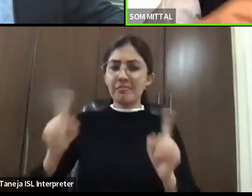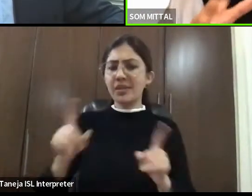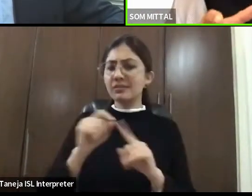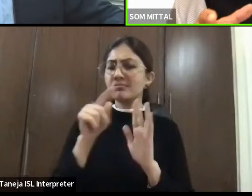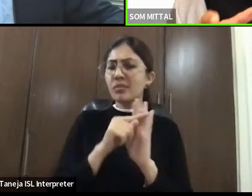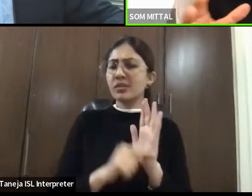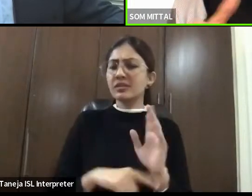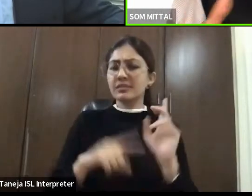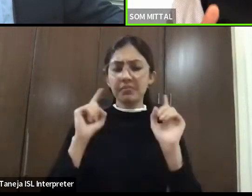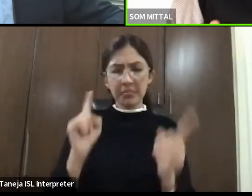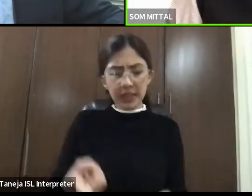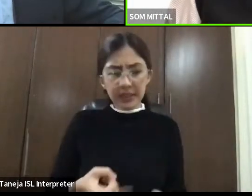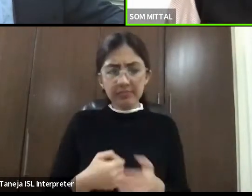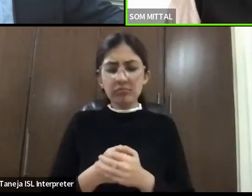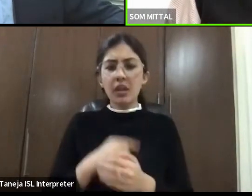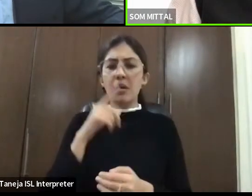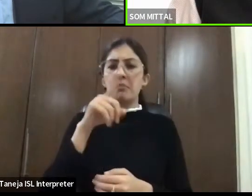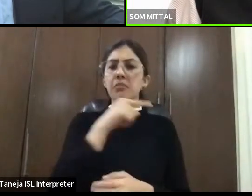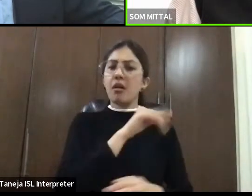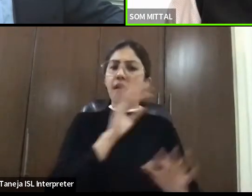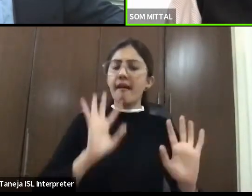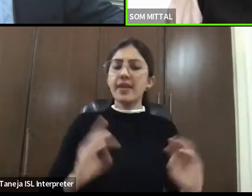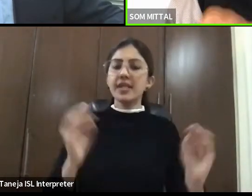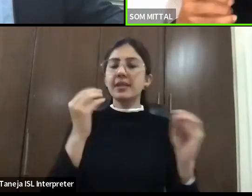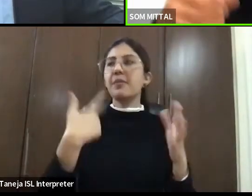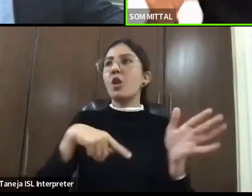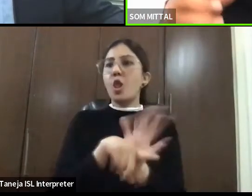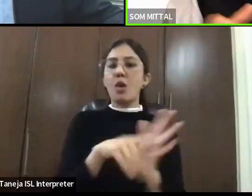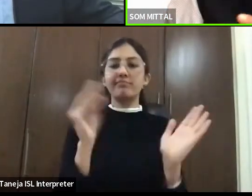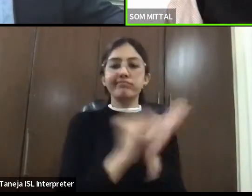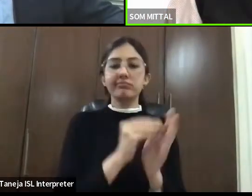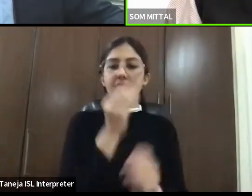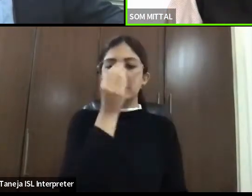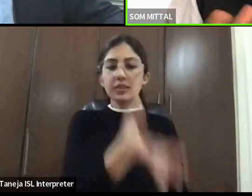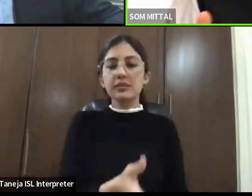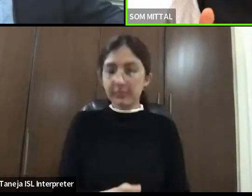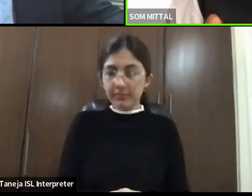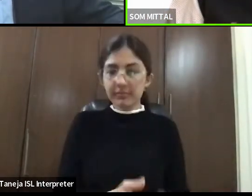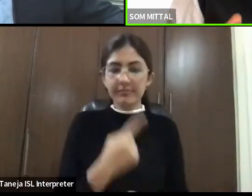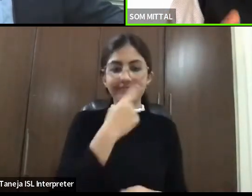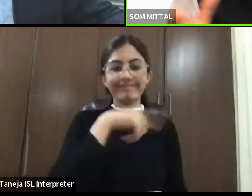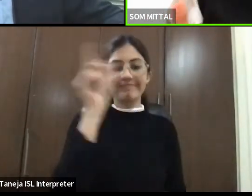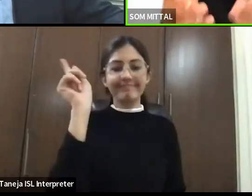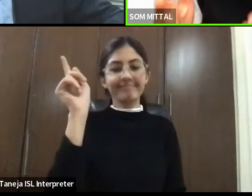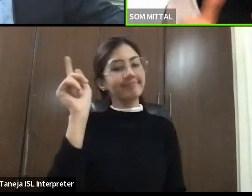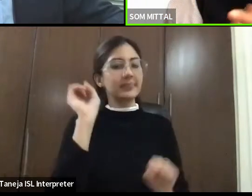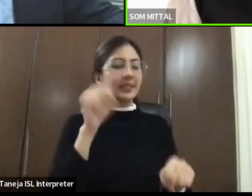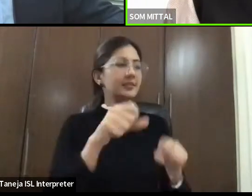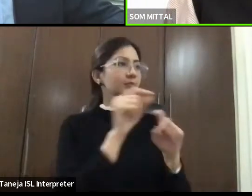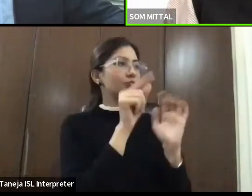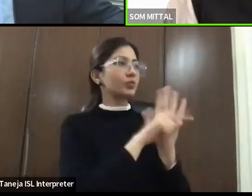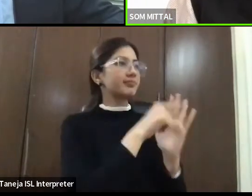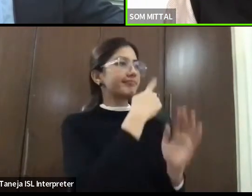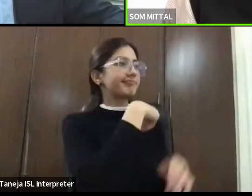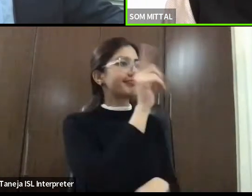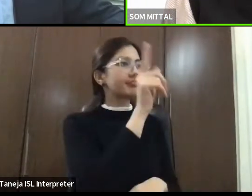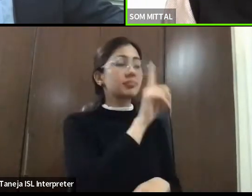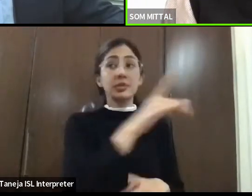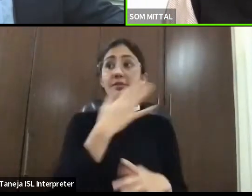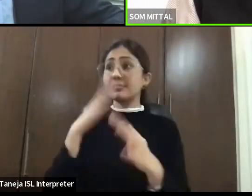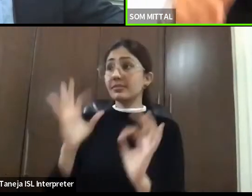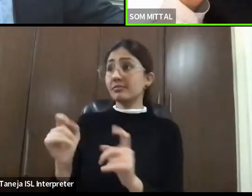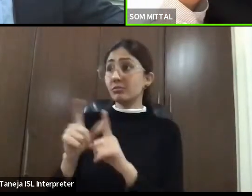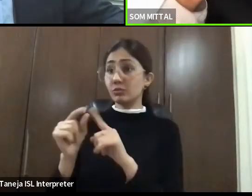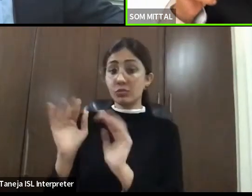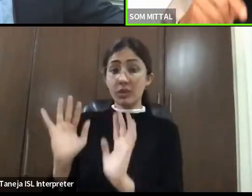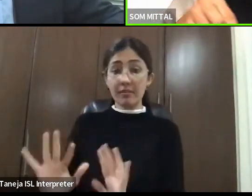but, putting it in law is easier, and you can put a tick in the box, you can have a policy, but, there is a lot of stuff that you